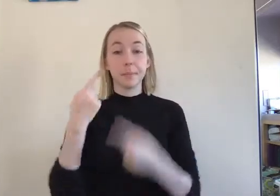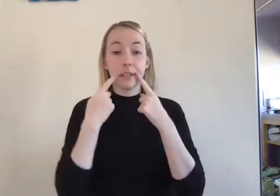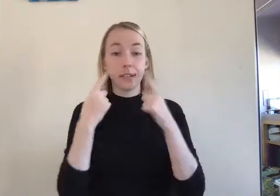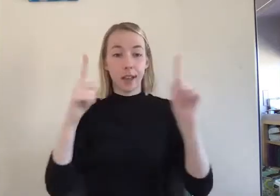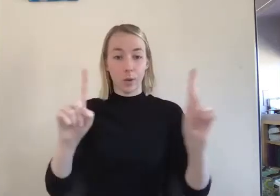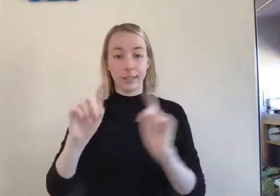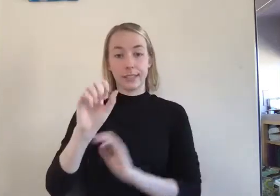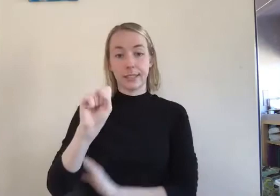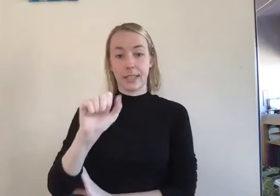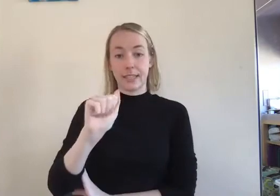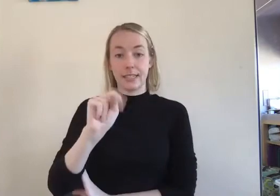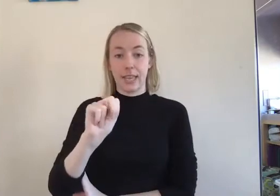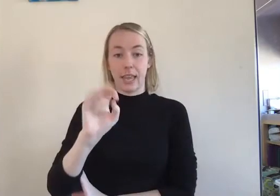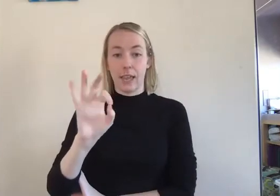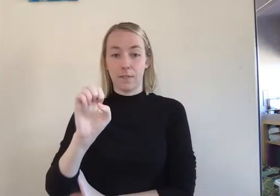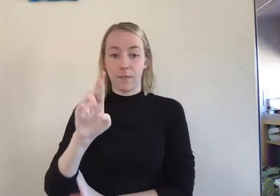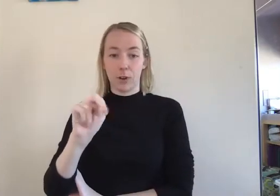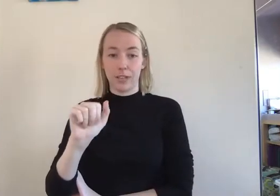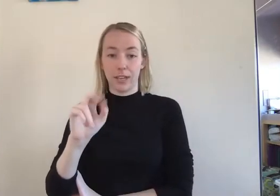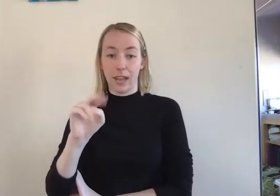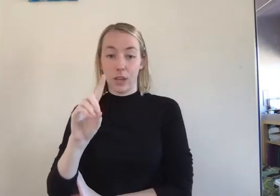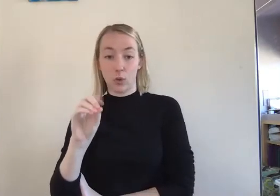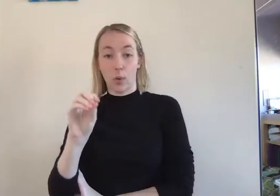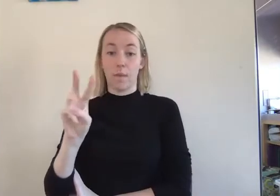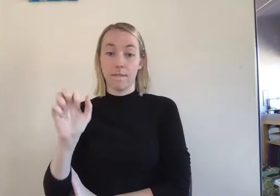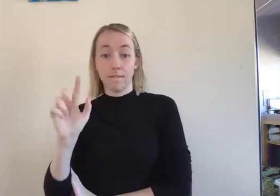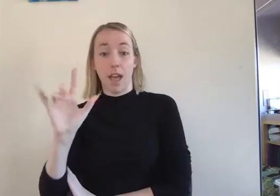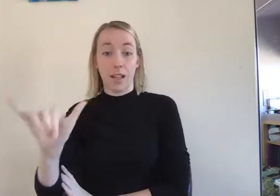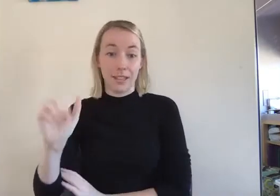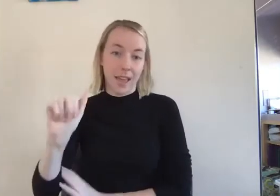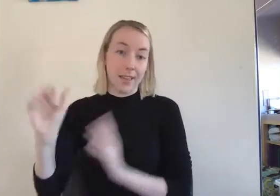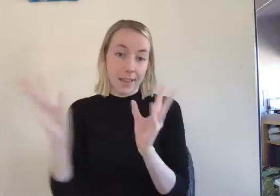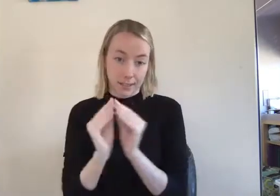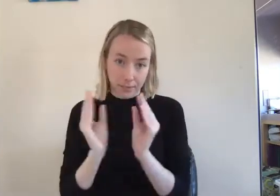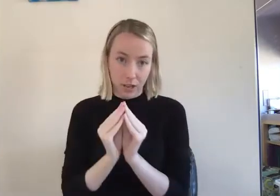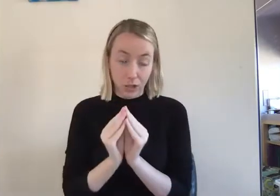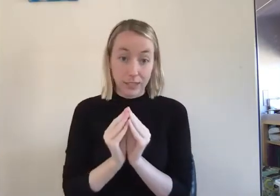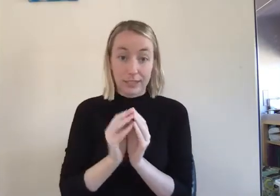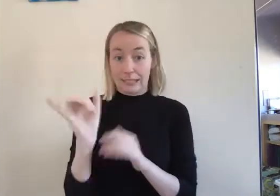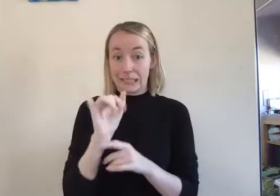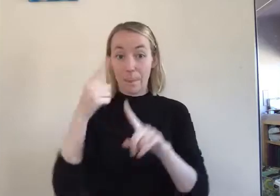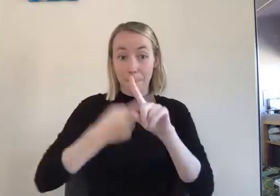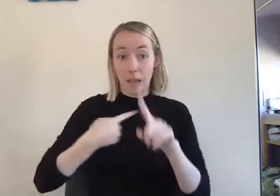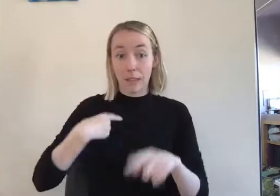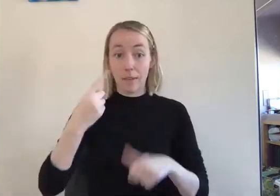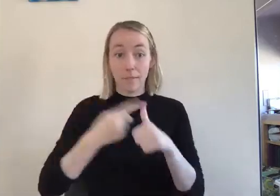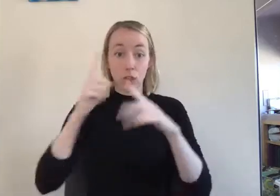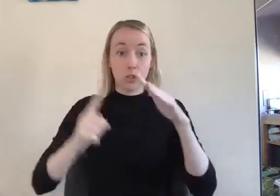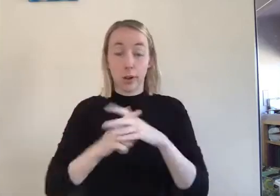Someone announced the San Fernando Valley AA convention, which was the same month that I had first visited that meeting. And I signed up to